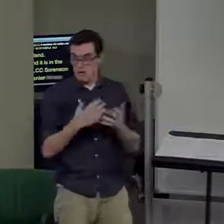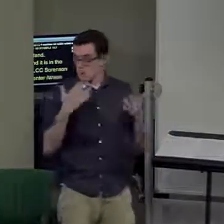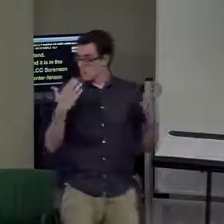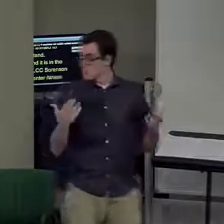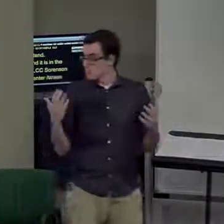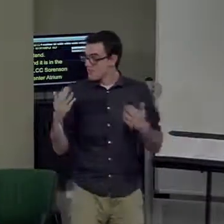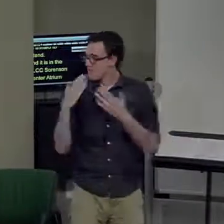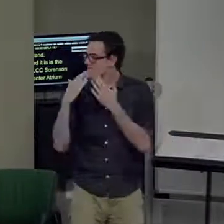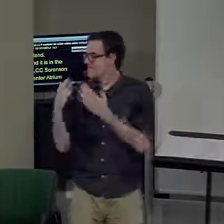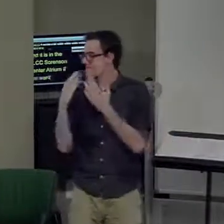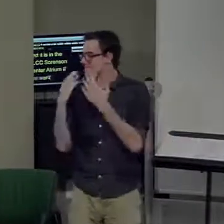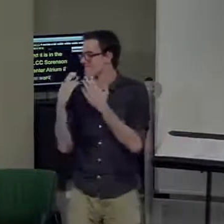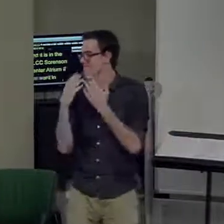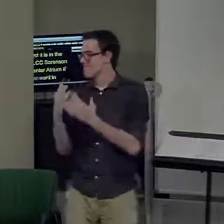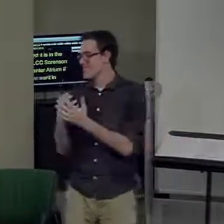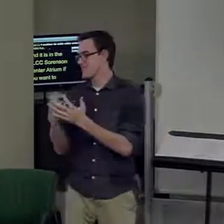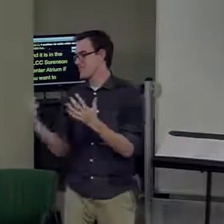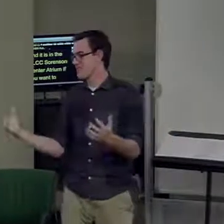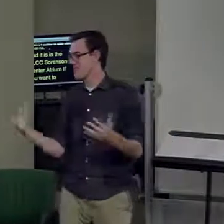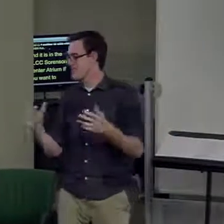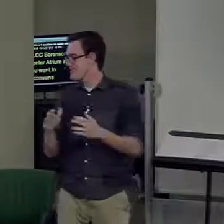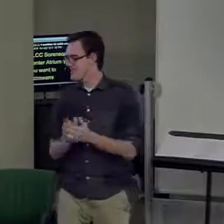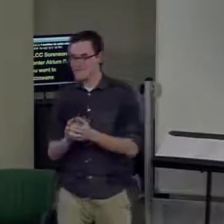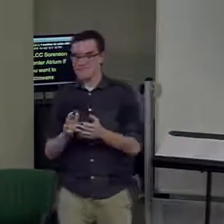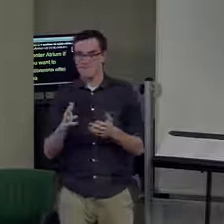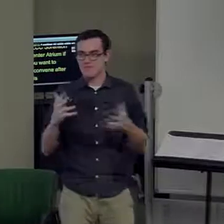over. So we'll head there now, but again, thank you to the